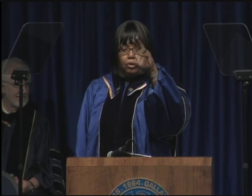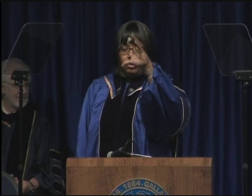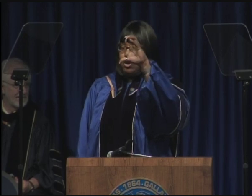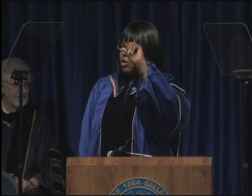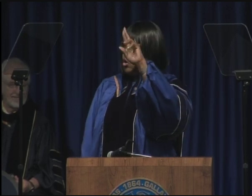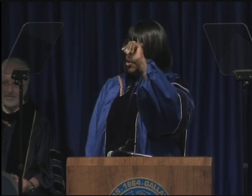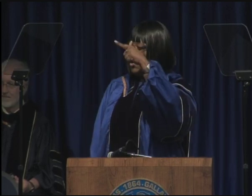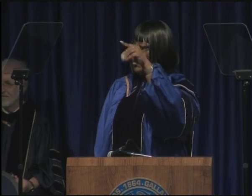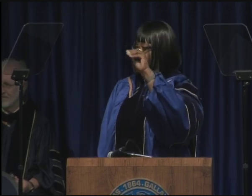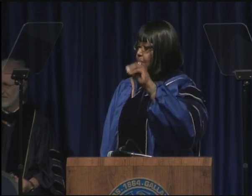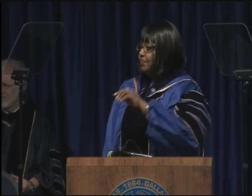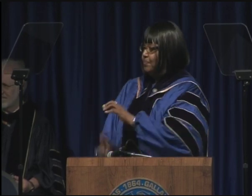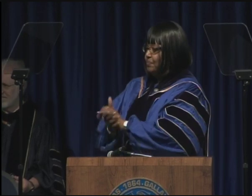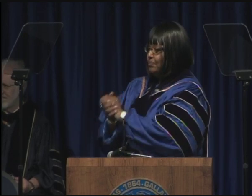Tyler Cargo.